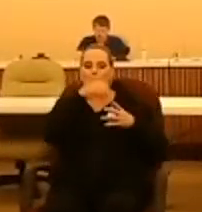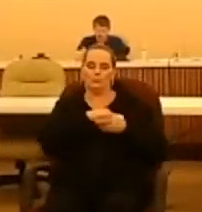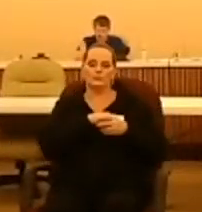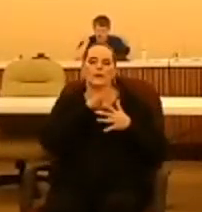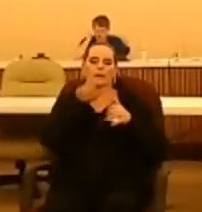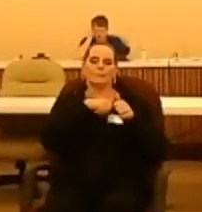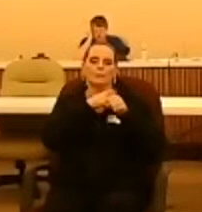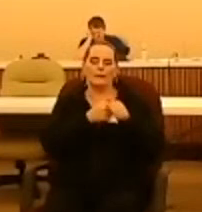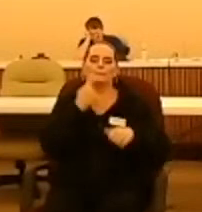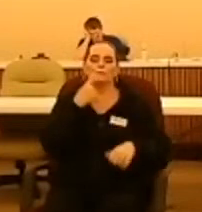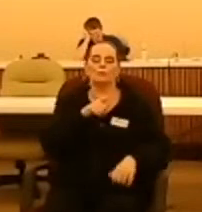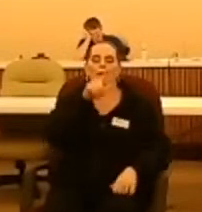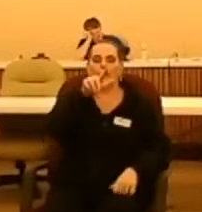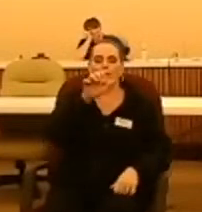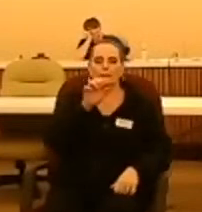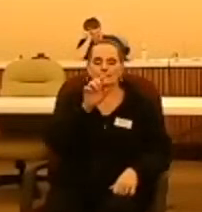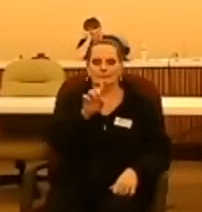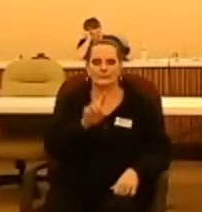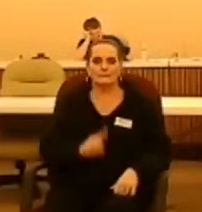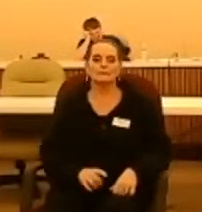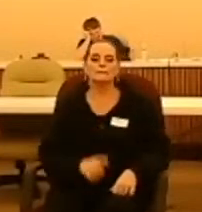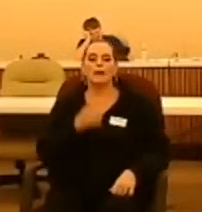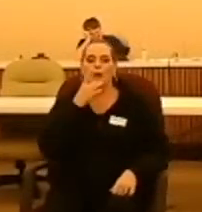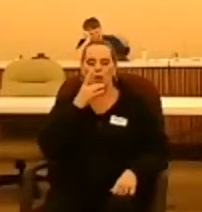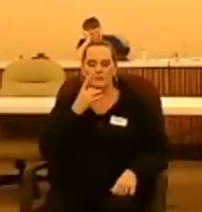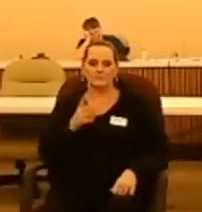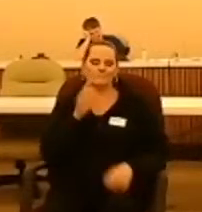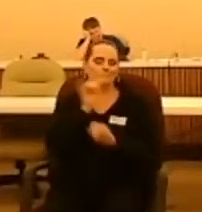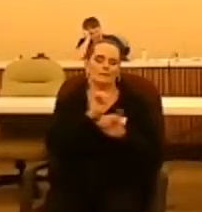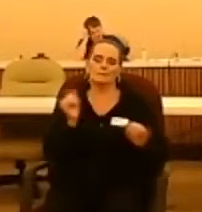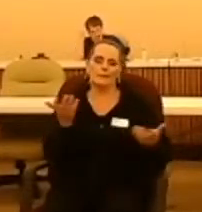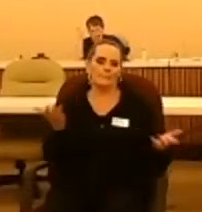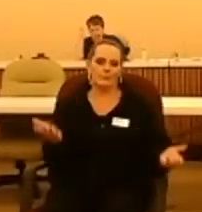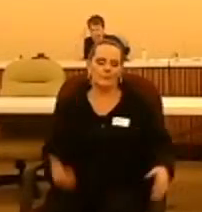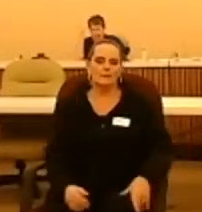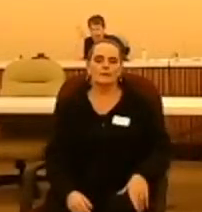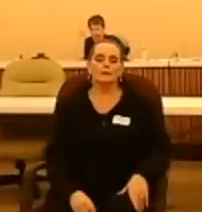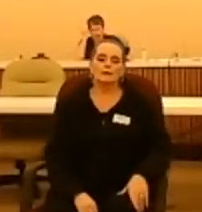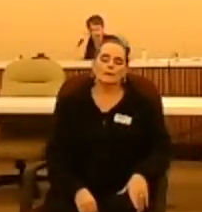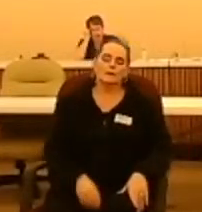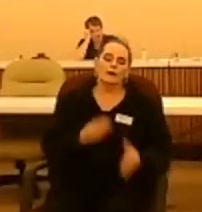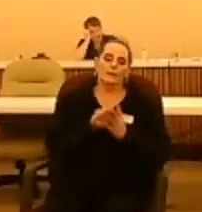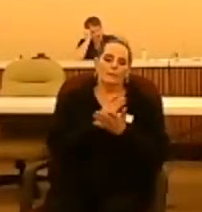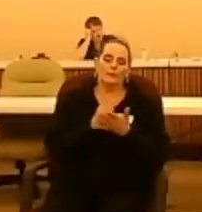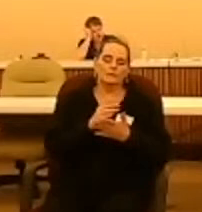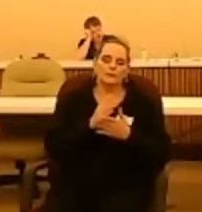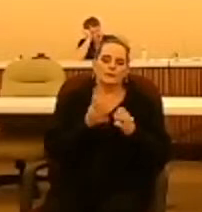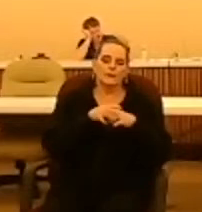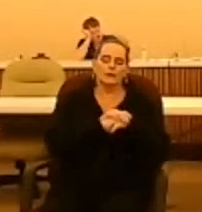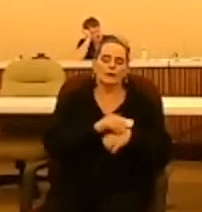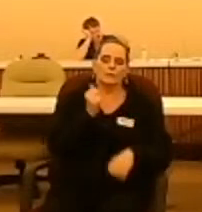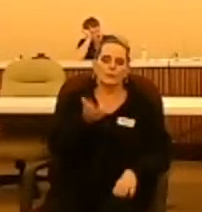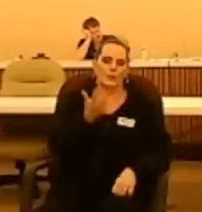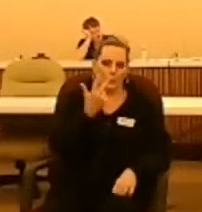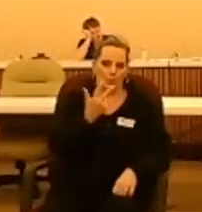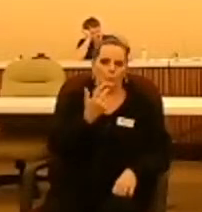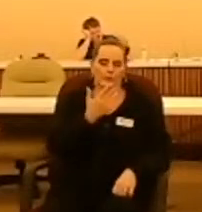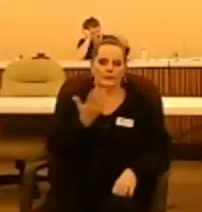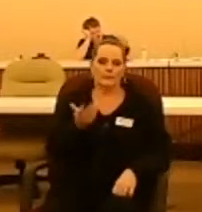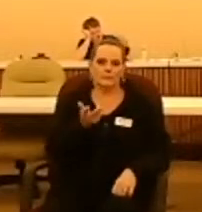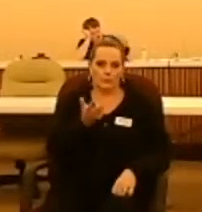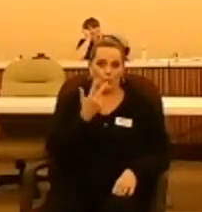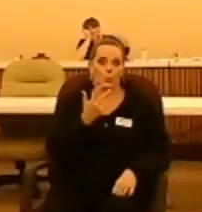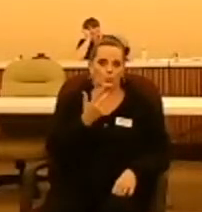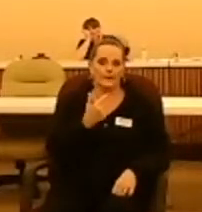to LEDs. Same thing. Again, the budget covered all three. So any